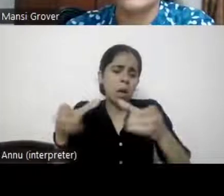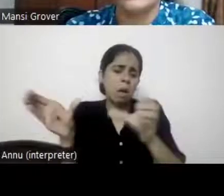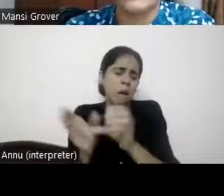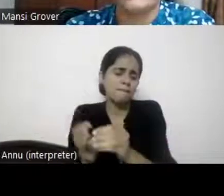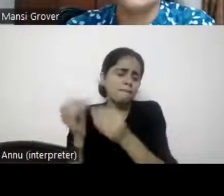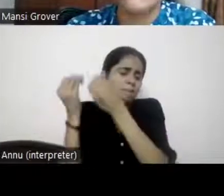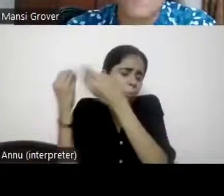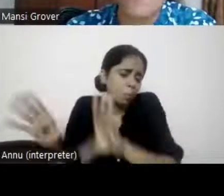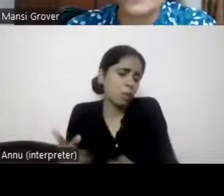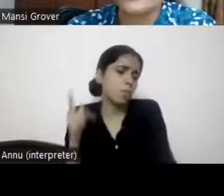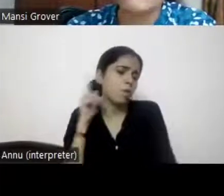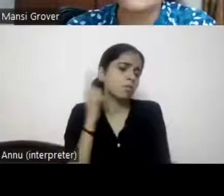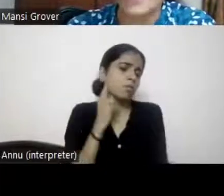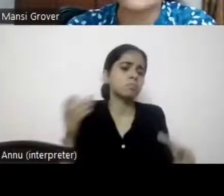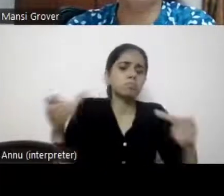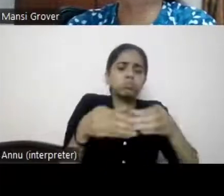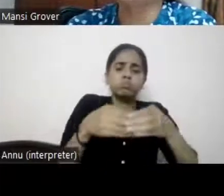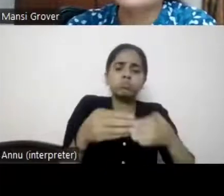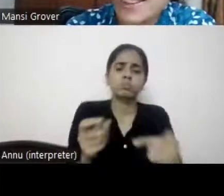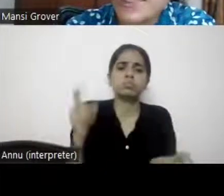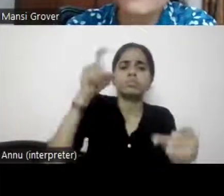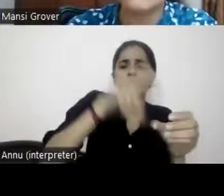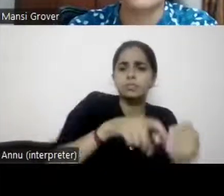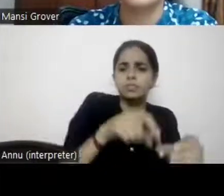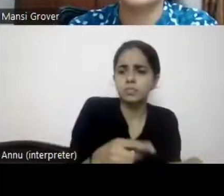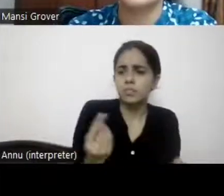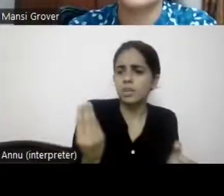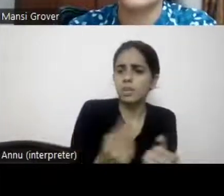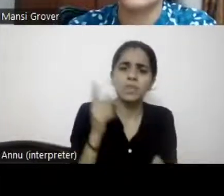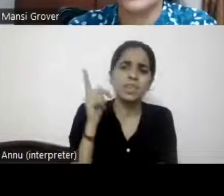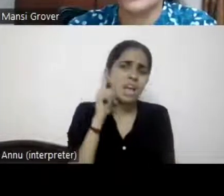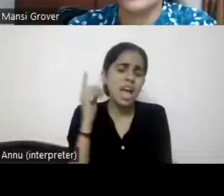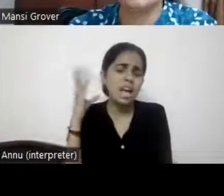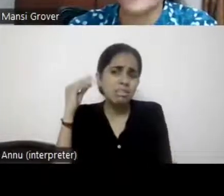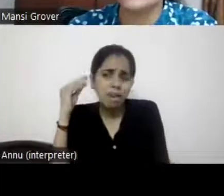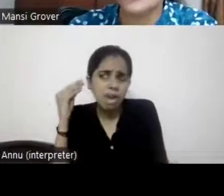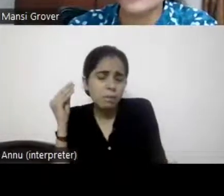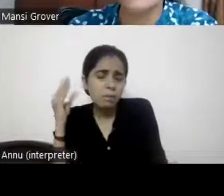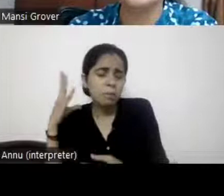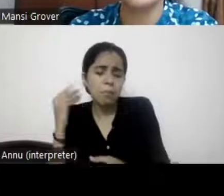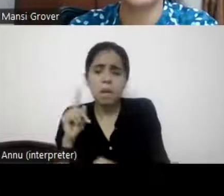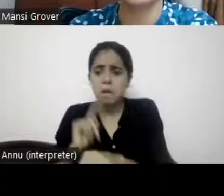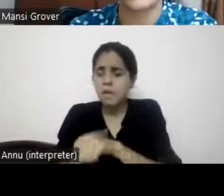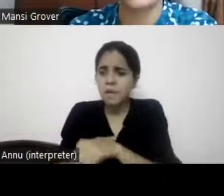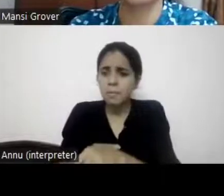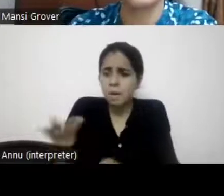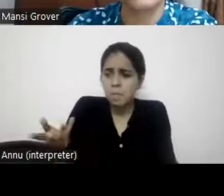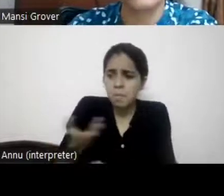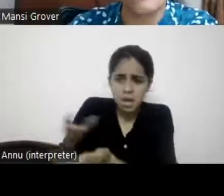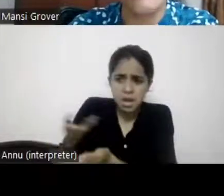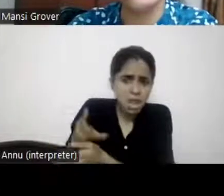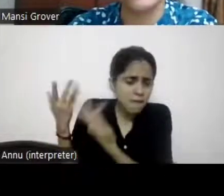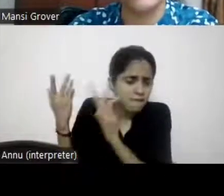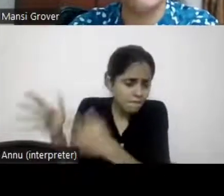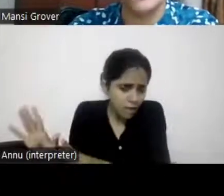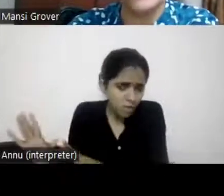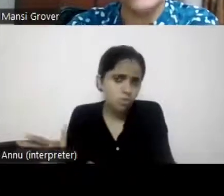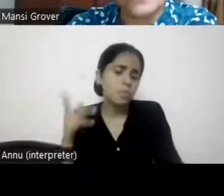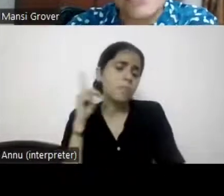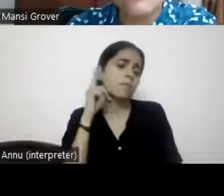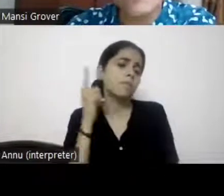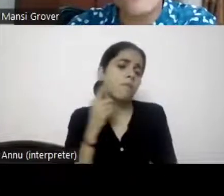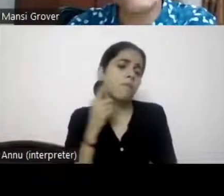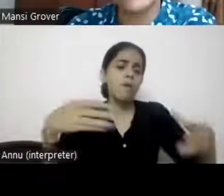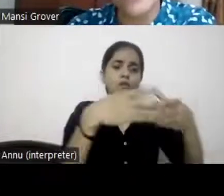friends. The former never had time for us. If I did not understand and asked them,